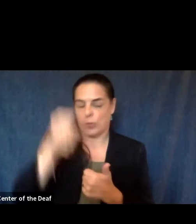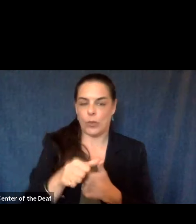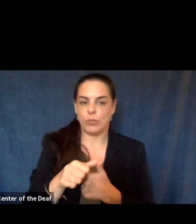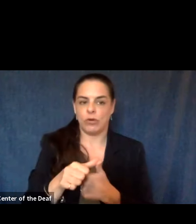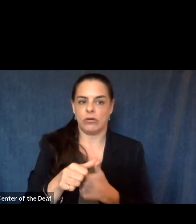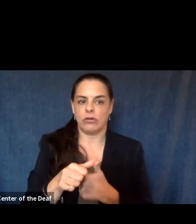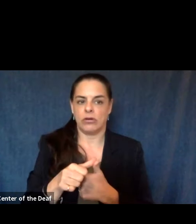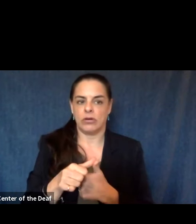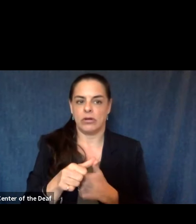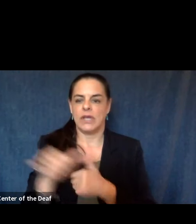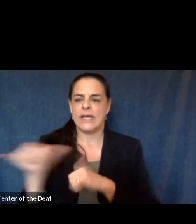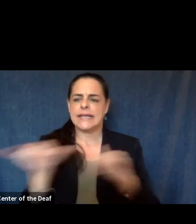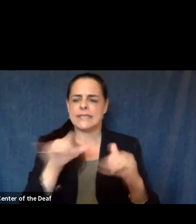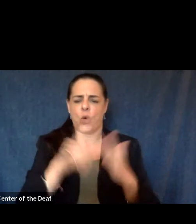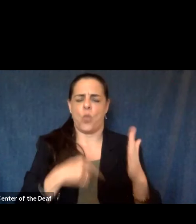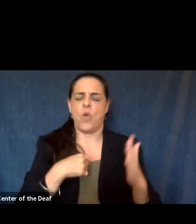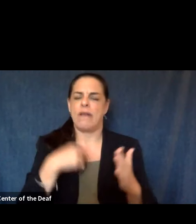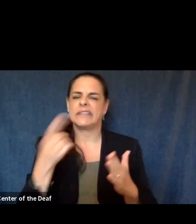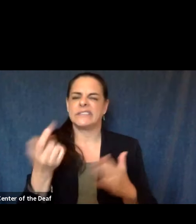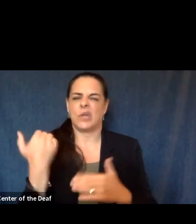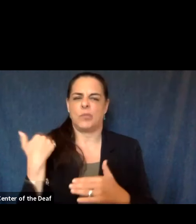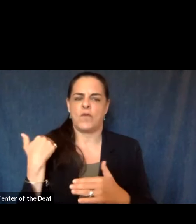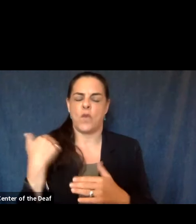kind of similar to what I said before,